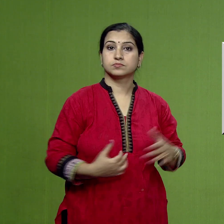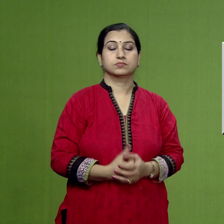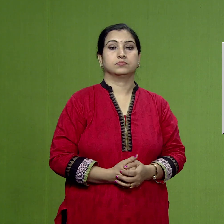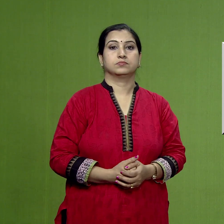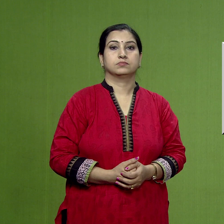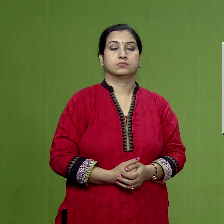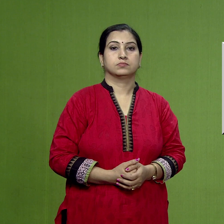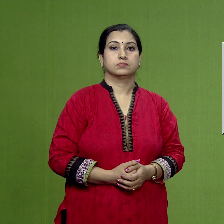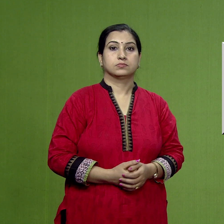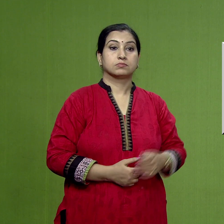distribution of population,